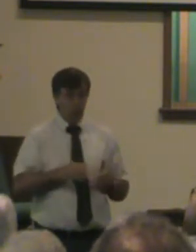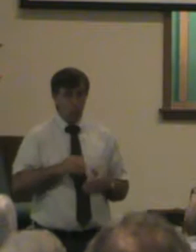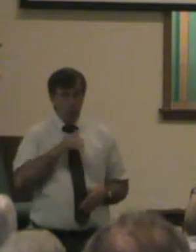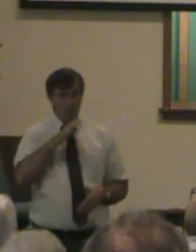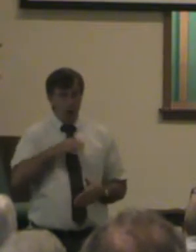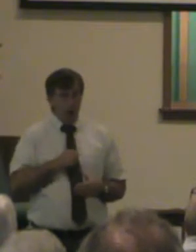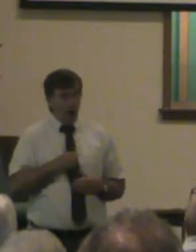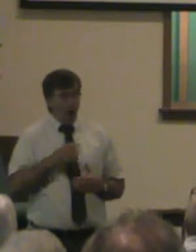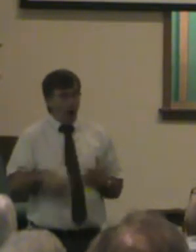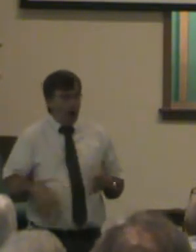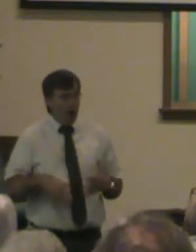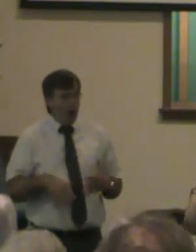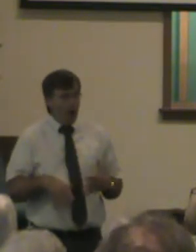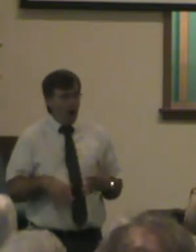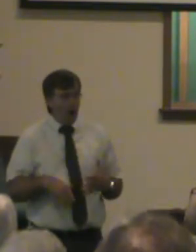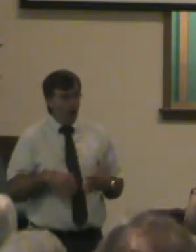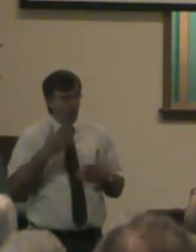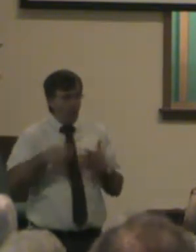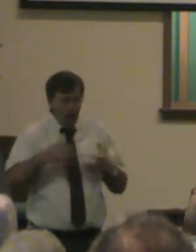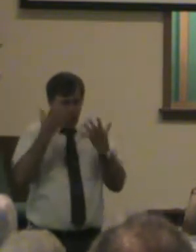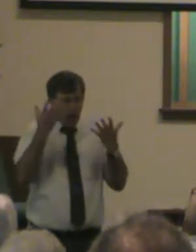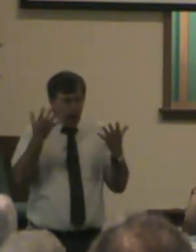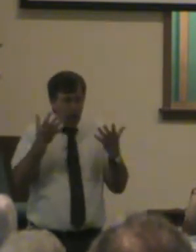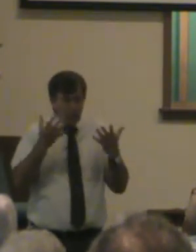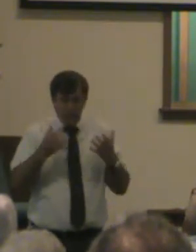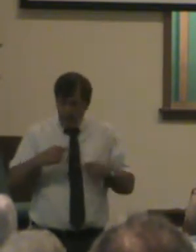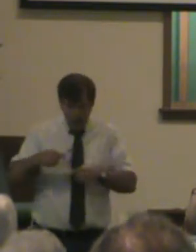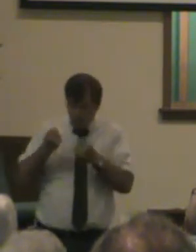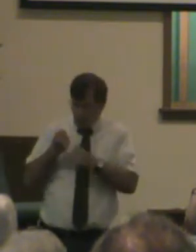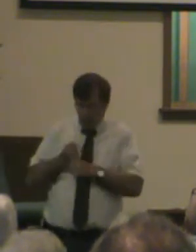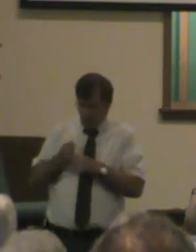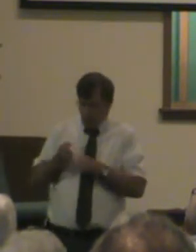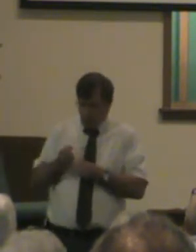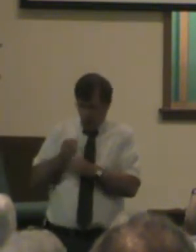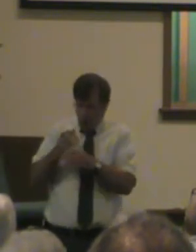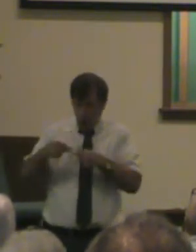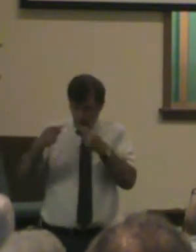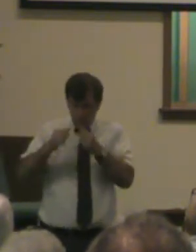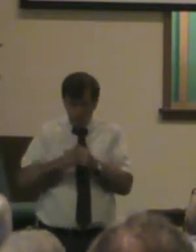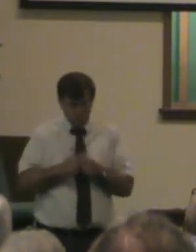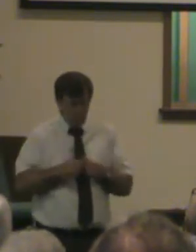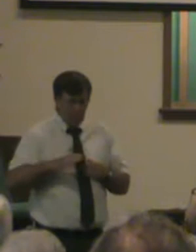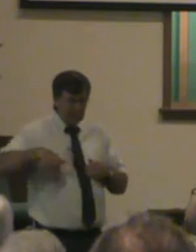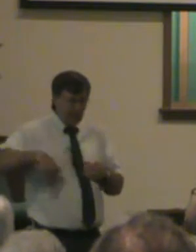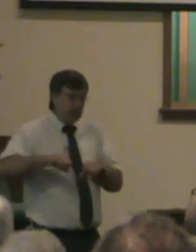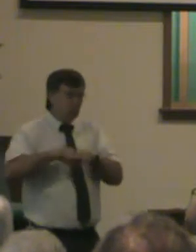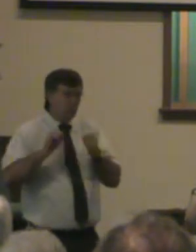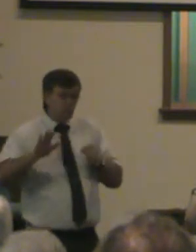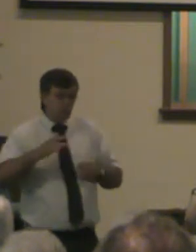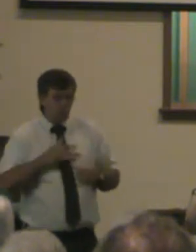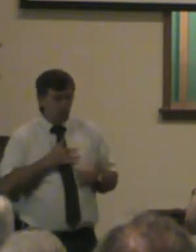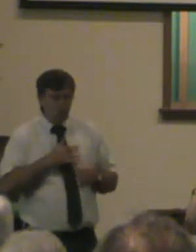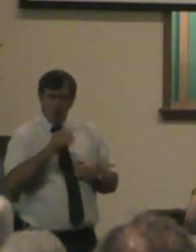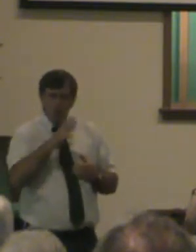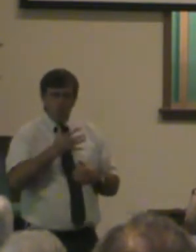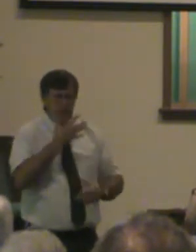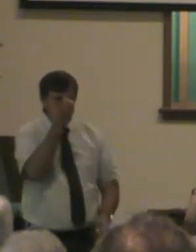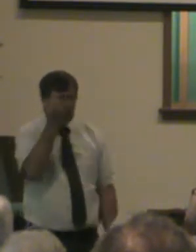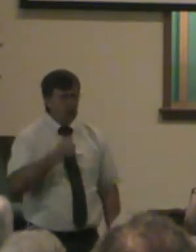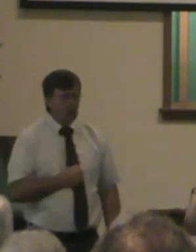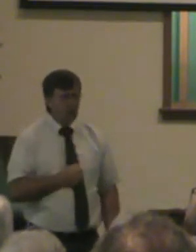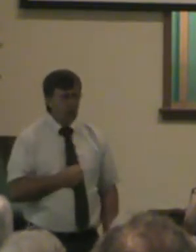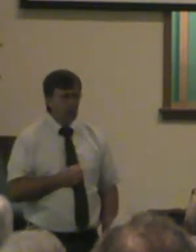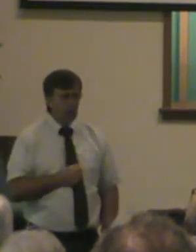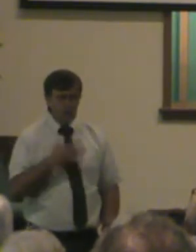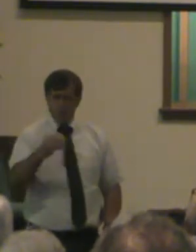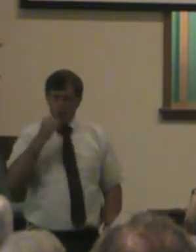What you mean, woman? I'm not trying to argue with you, I'm just saying, it's not broken. It does not broken your heart yet. She was angry. She